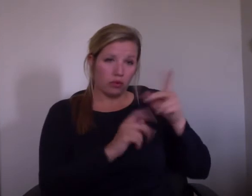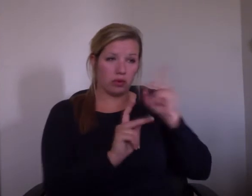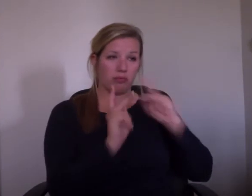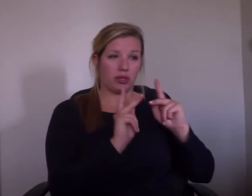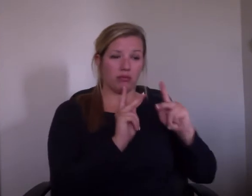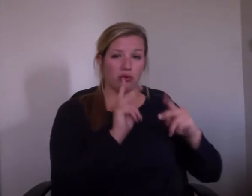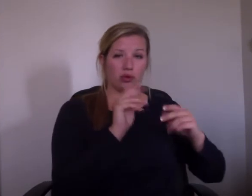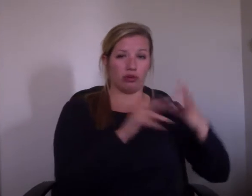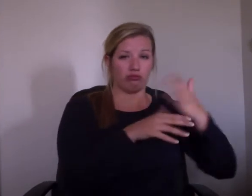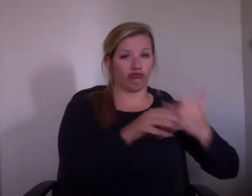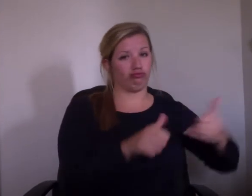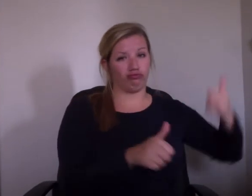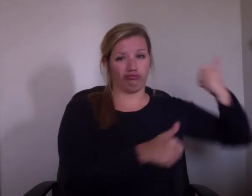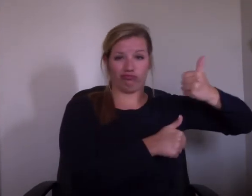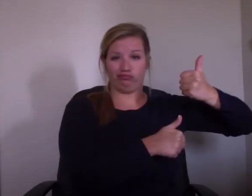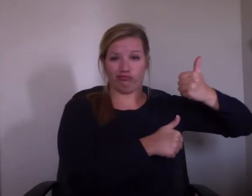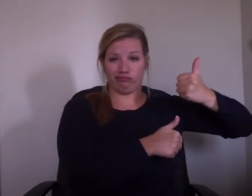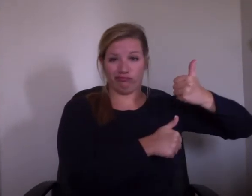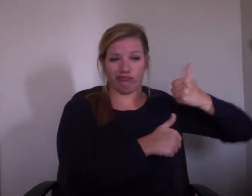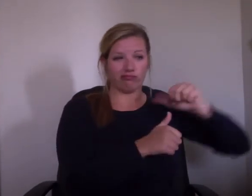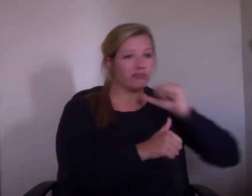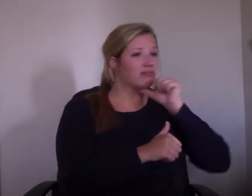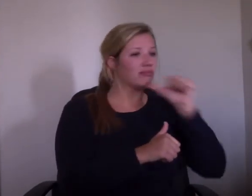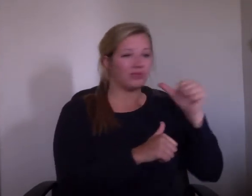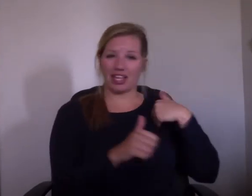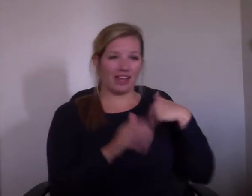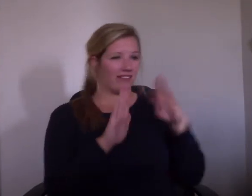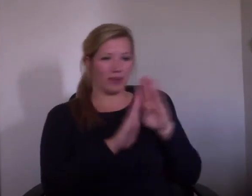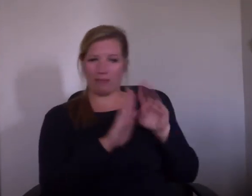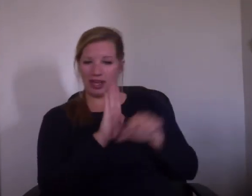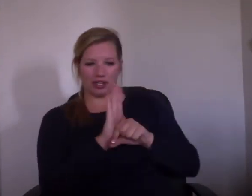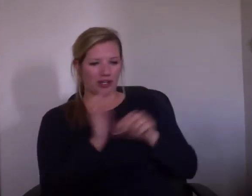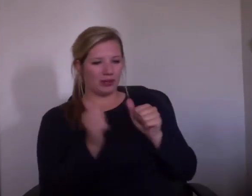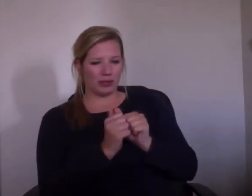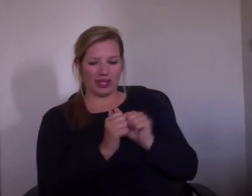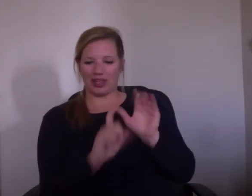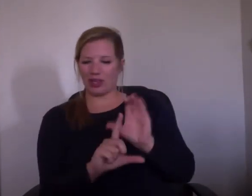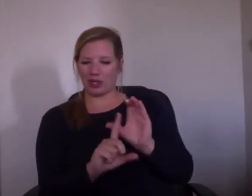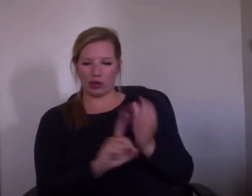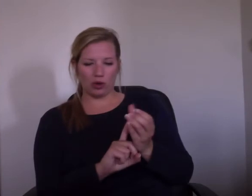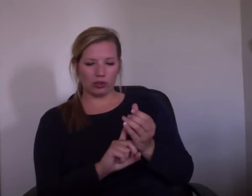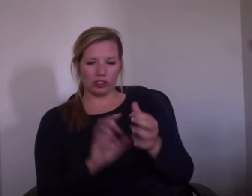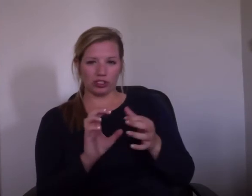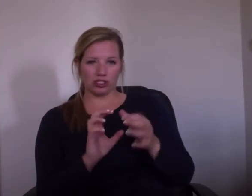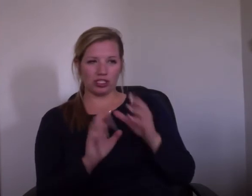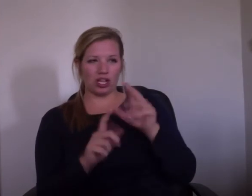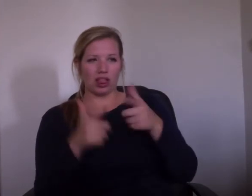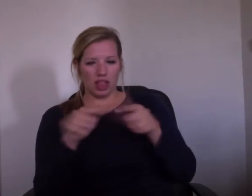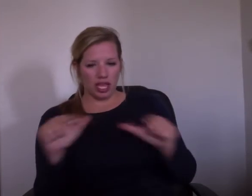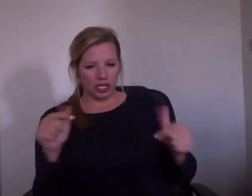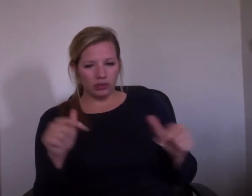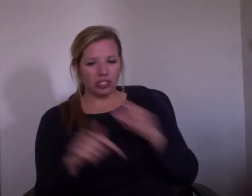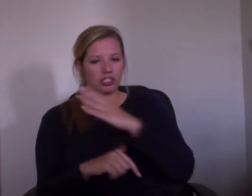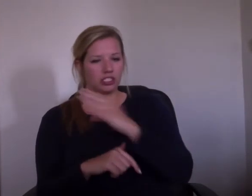people, they did not have a background in Vietnamese culture, Vietnamese language, Vietnamese history. And so they would